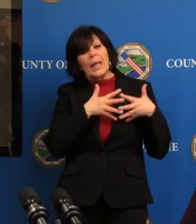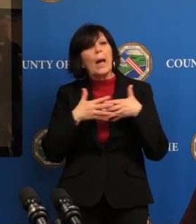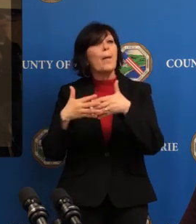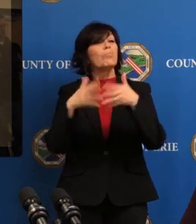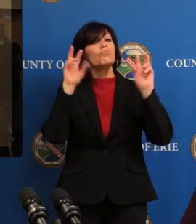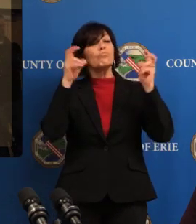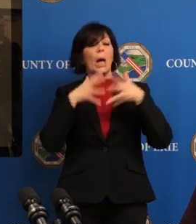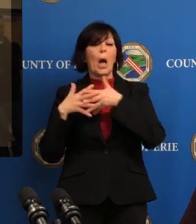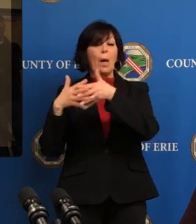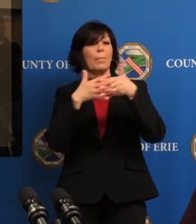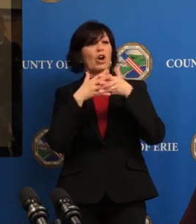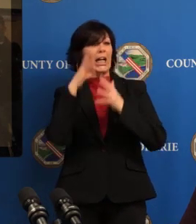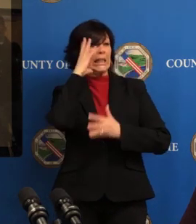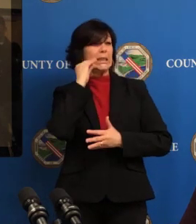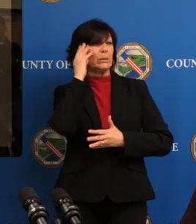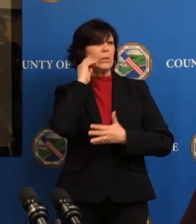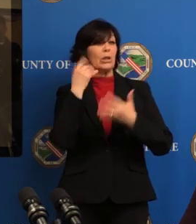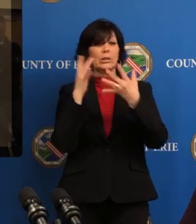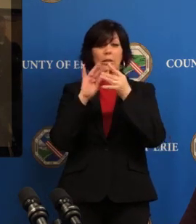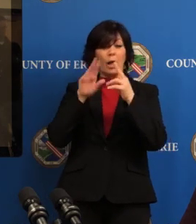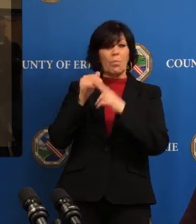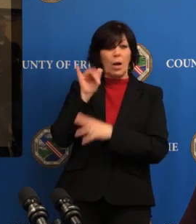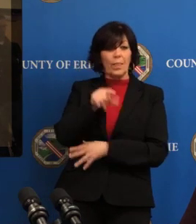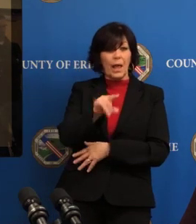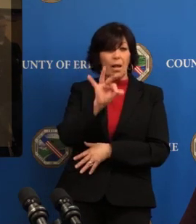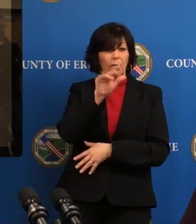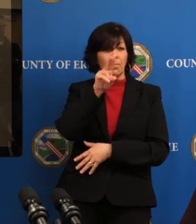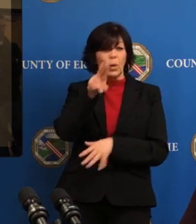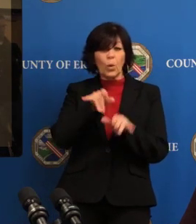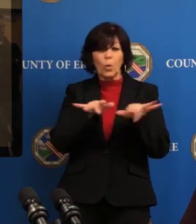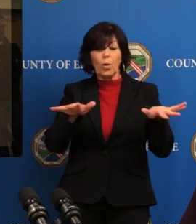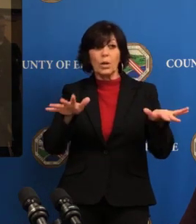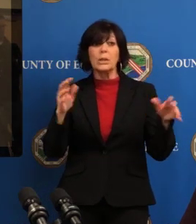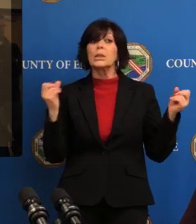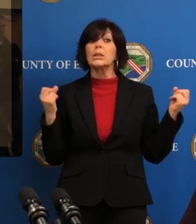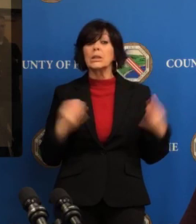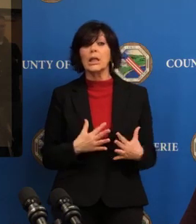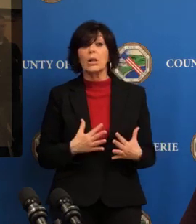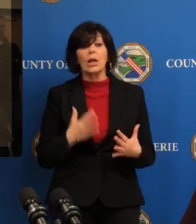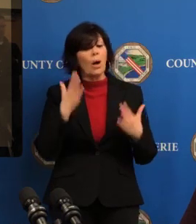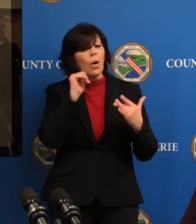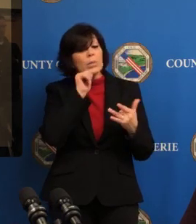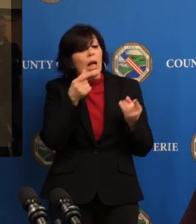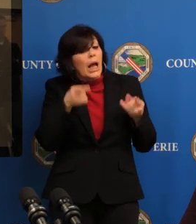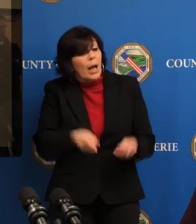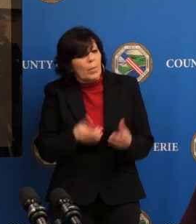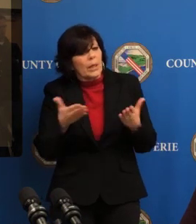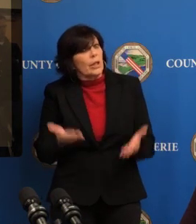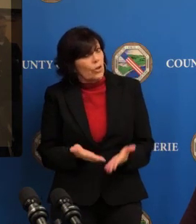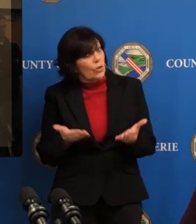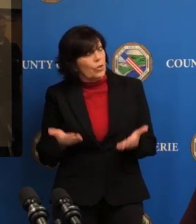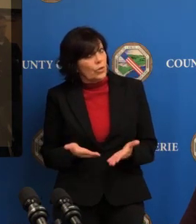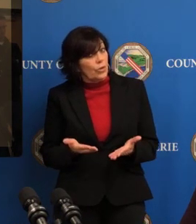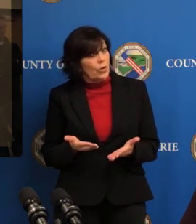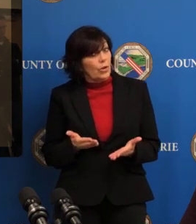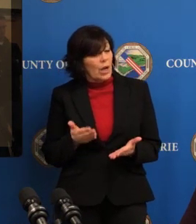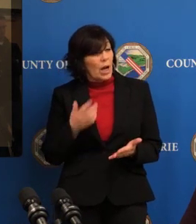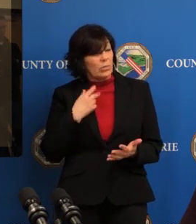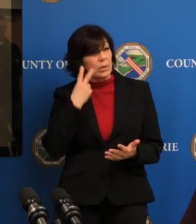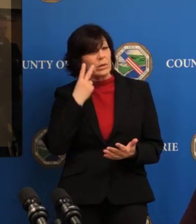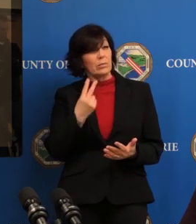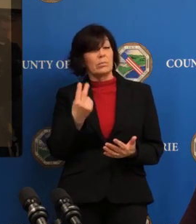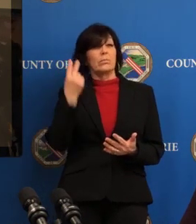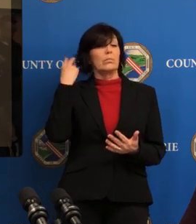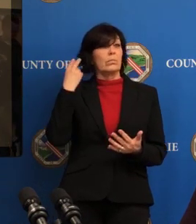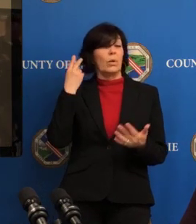Experience program on it, and it was scary. And I hope we don't get to that point where we were as a country